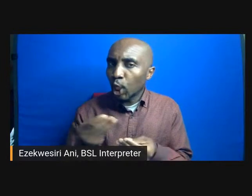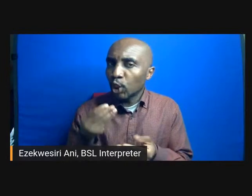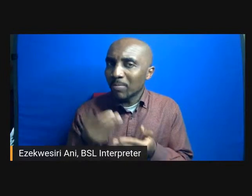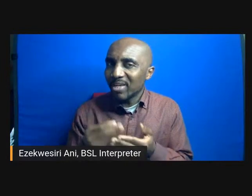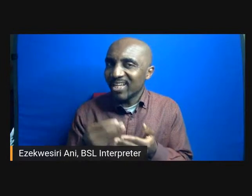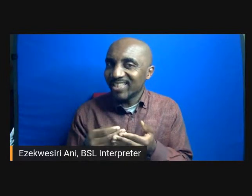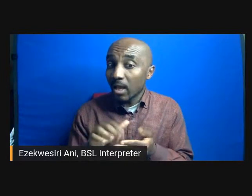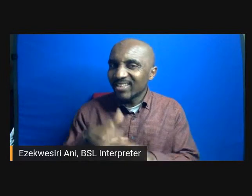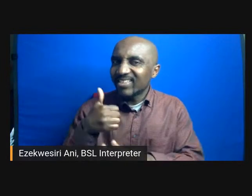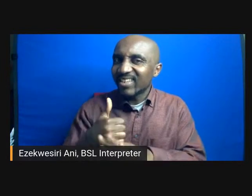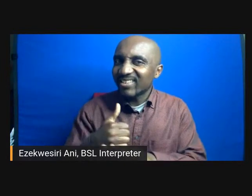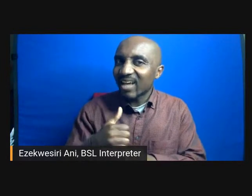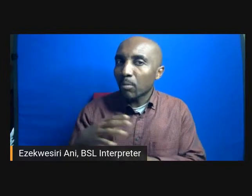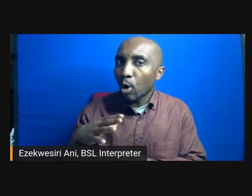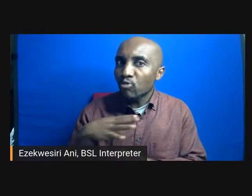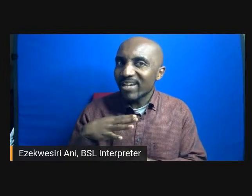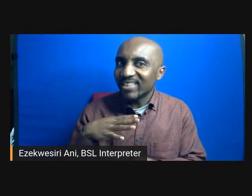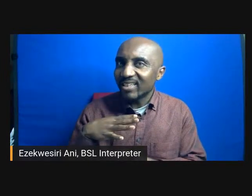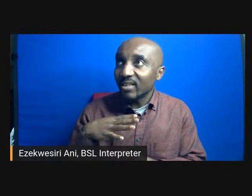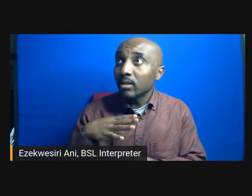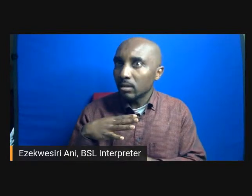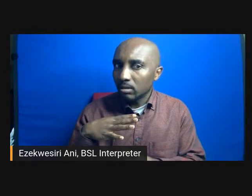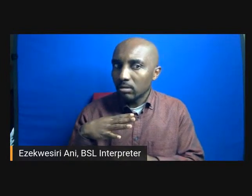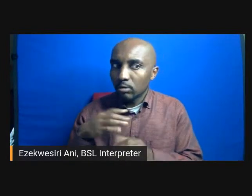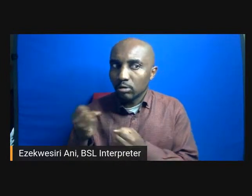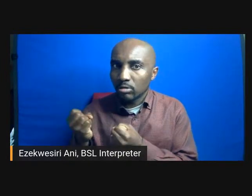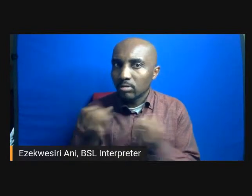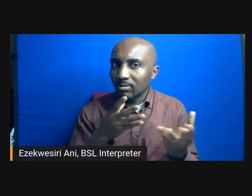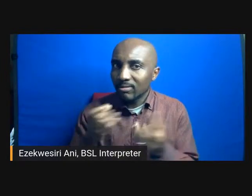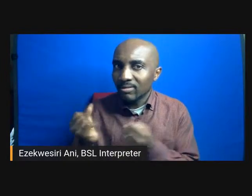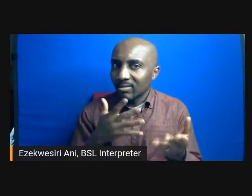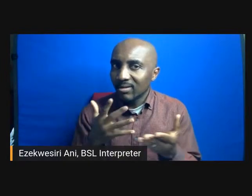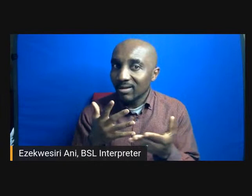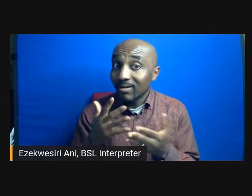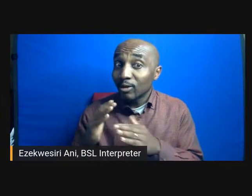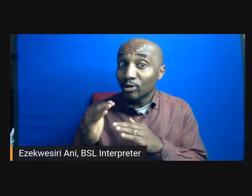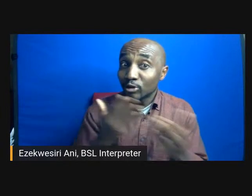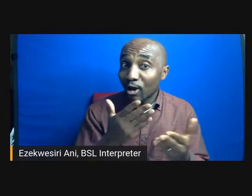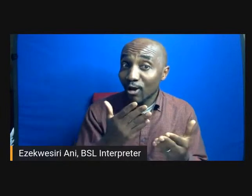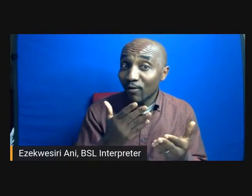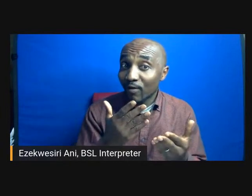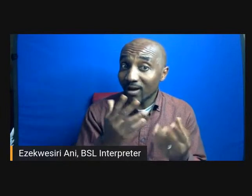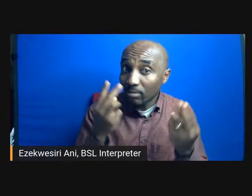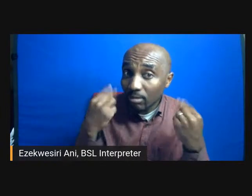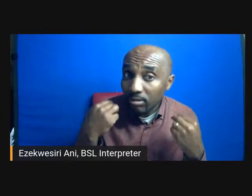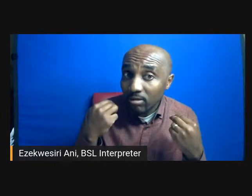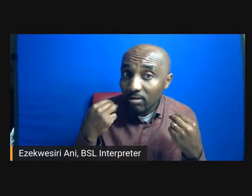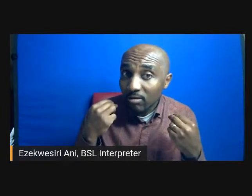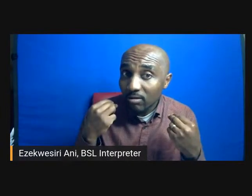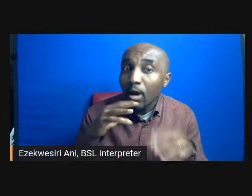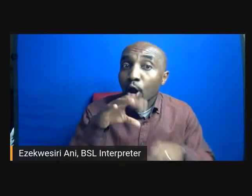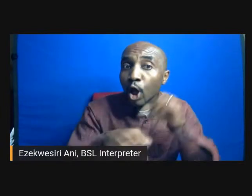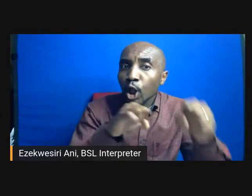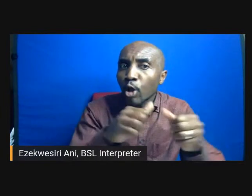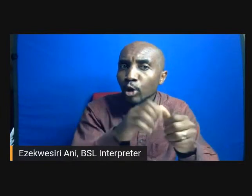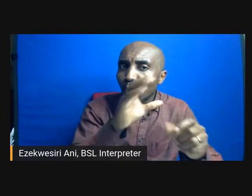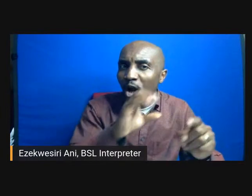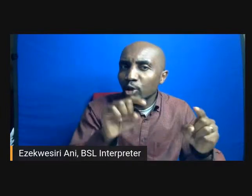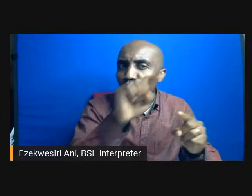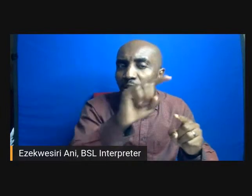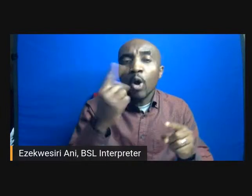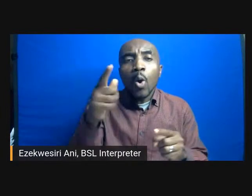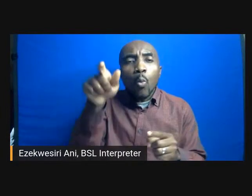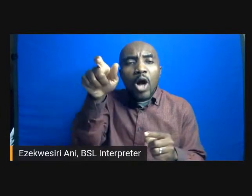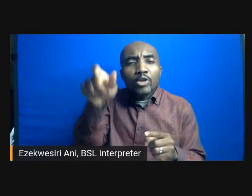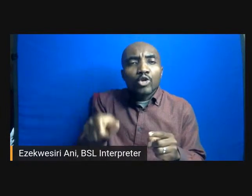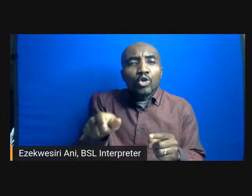set up to serve the needs of former colonial economies. To quote one student from the